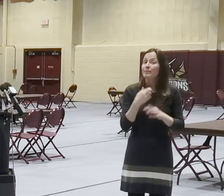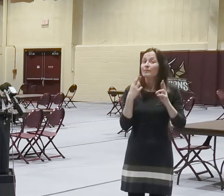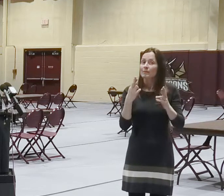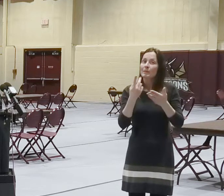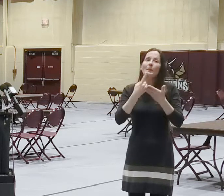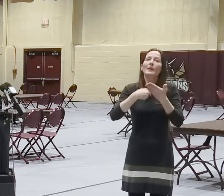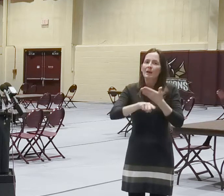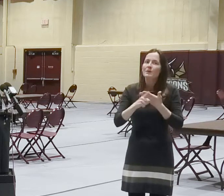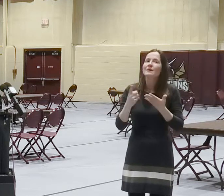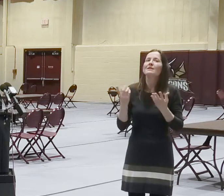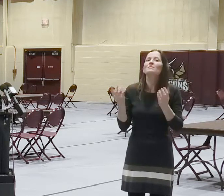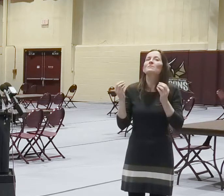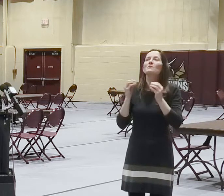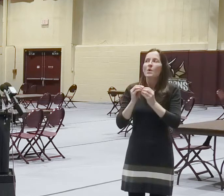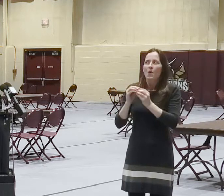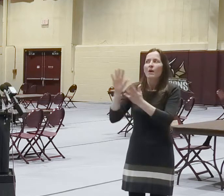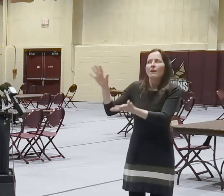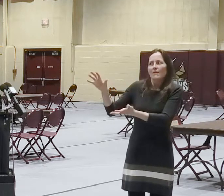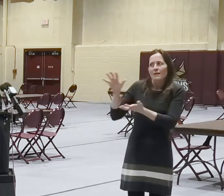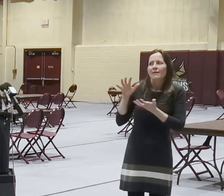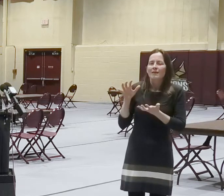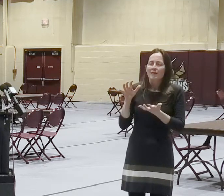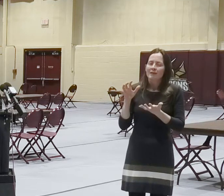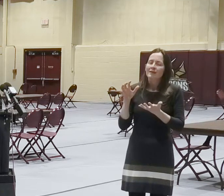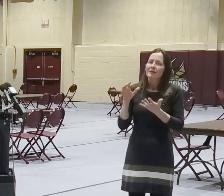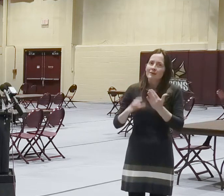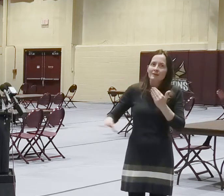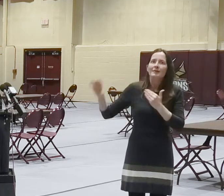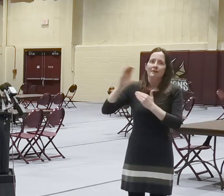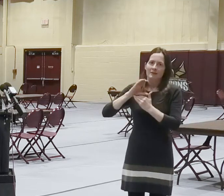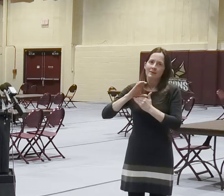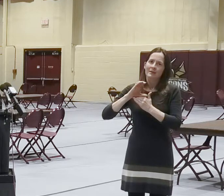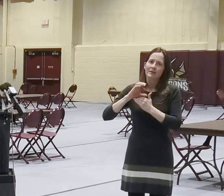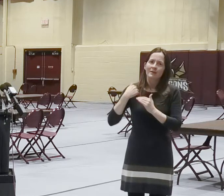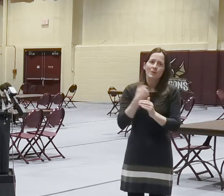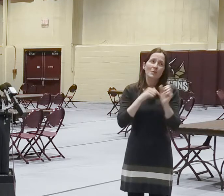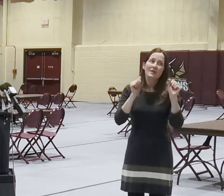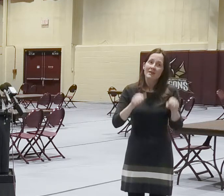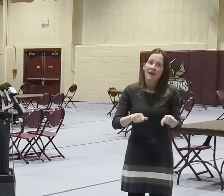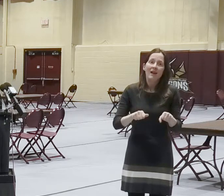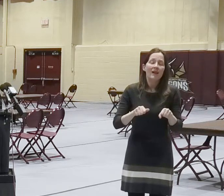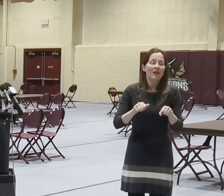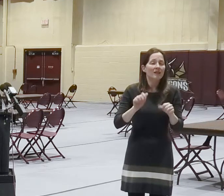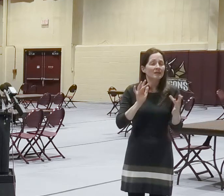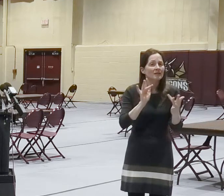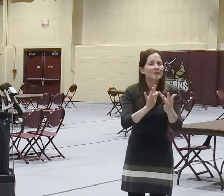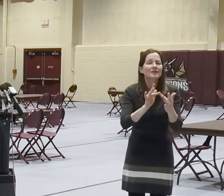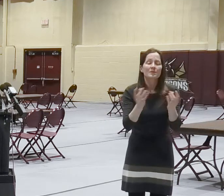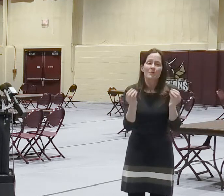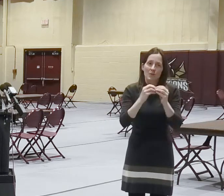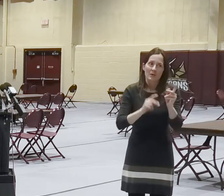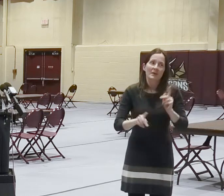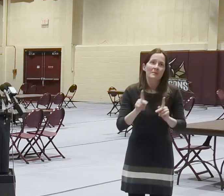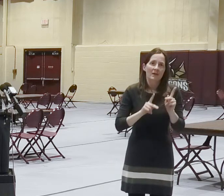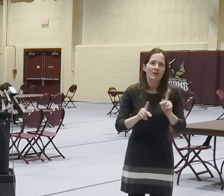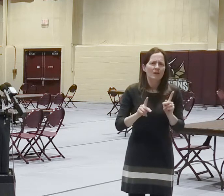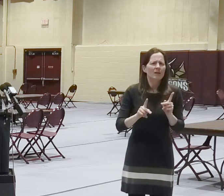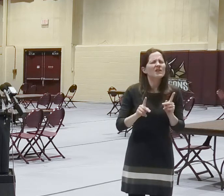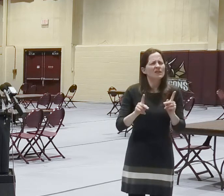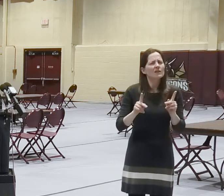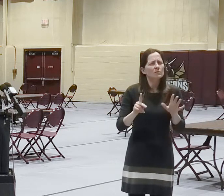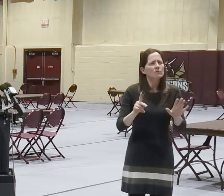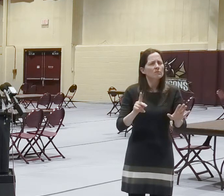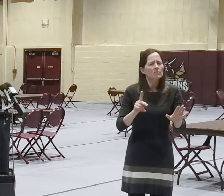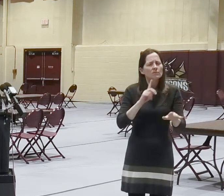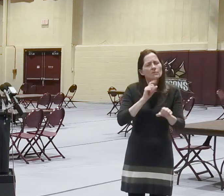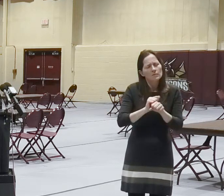shipment is a greater quantity to enable us to get to more people. Everyone will be vaccinated In due